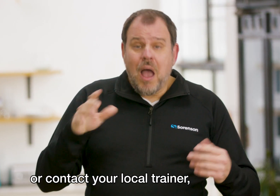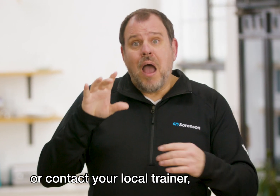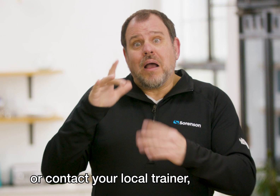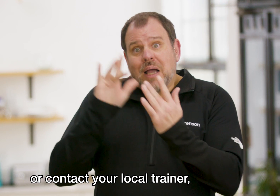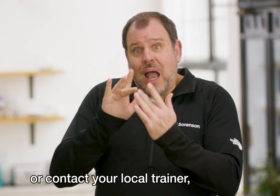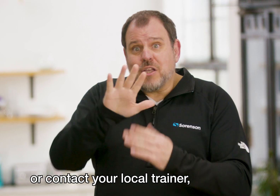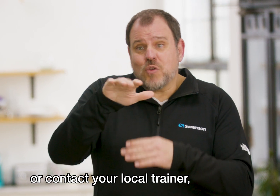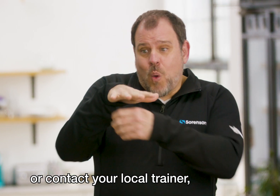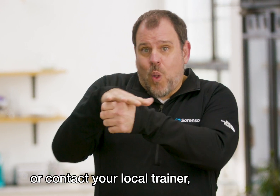Contact your local trainer.